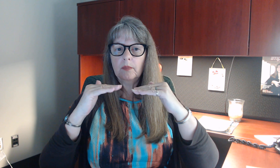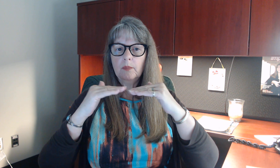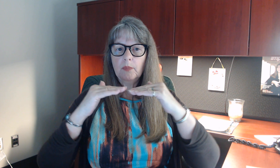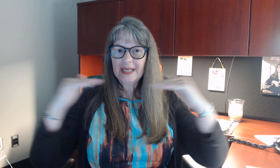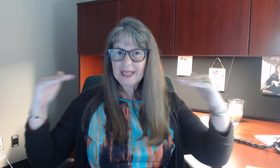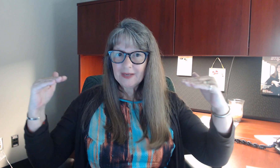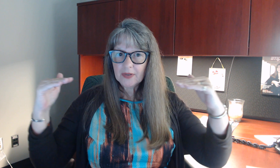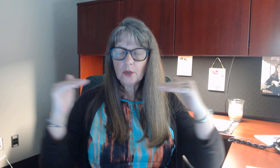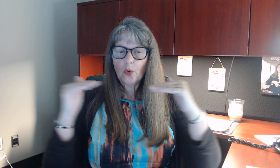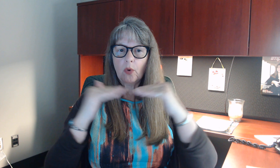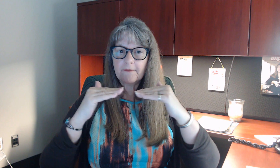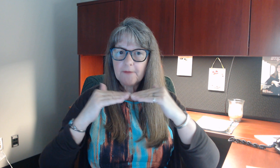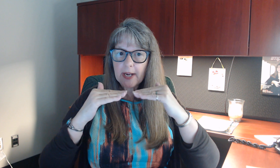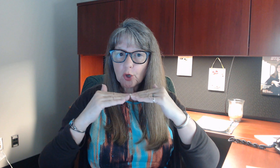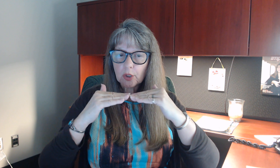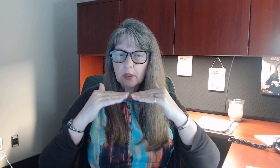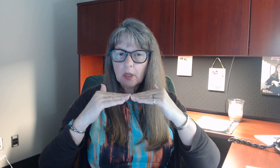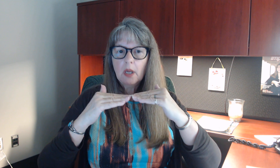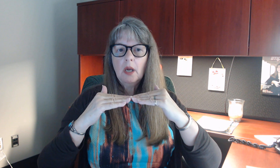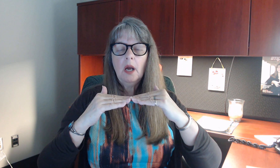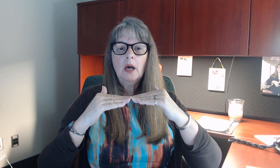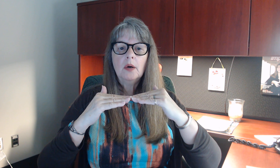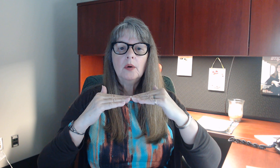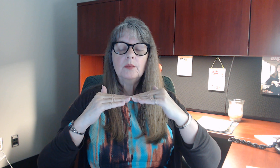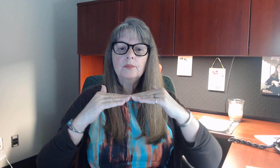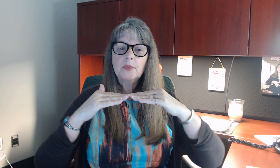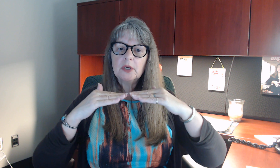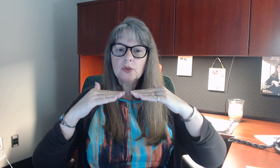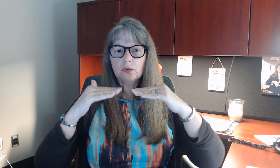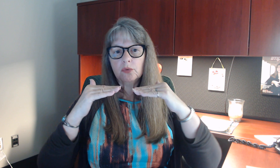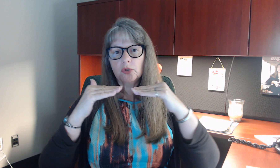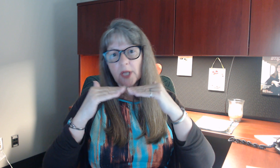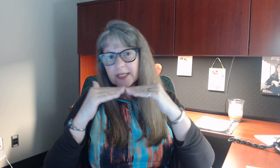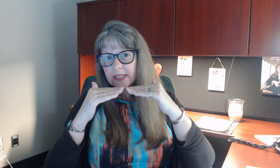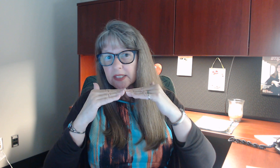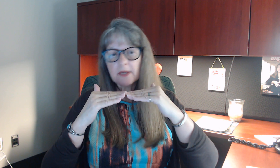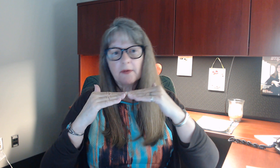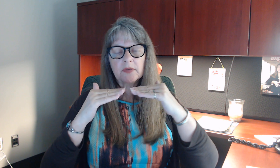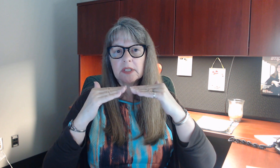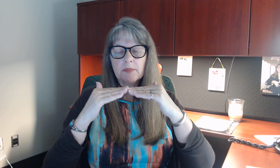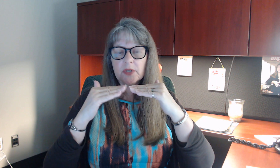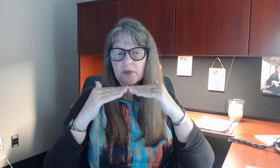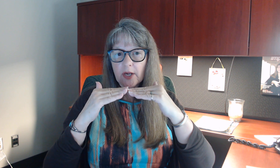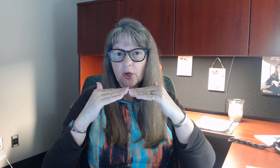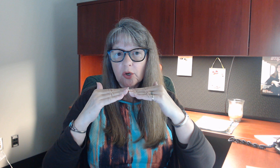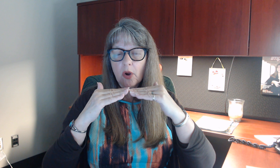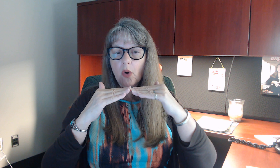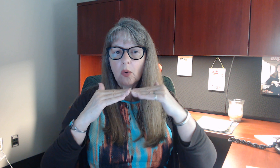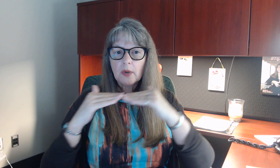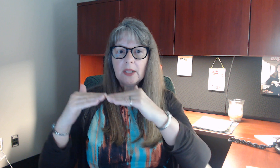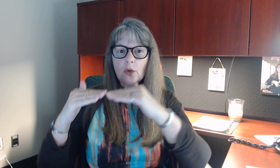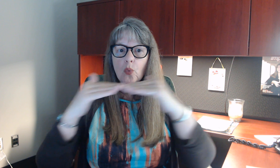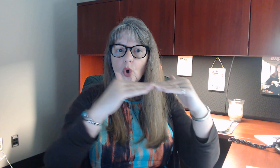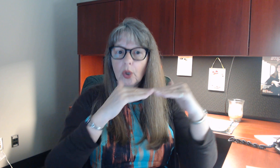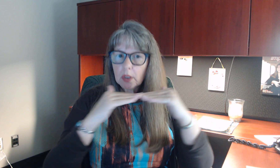We did even or fair. We can do justice, everything, something's fair, or equal.